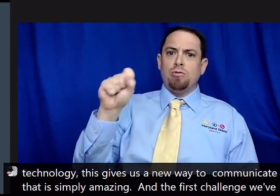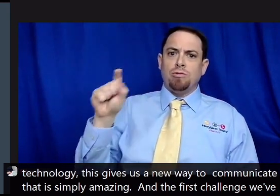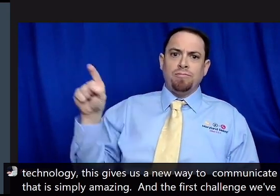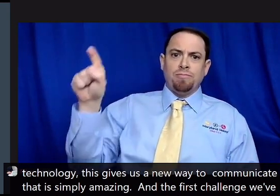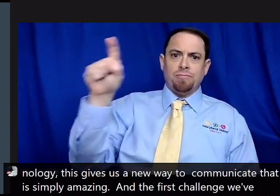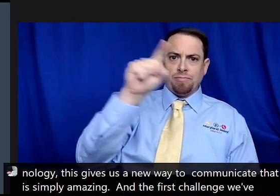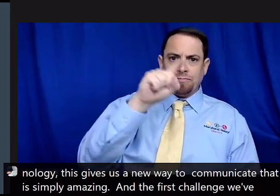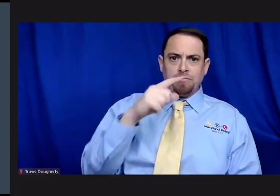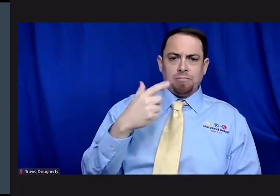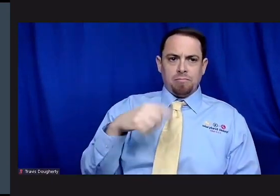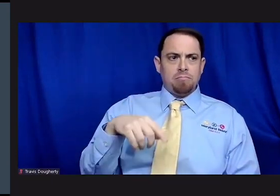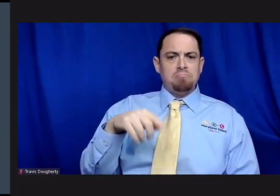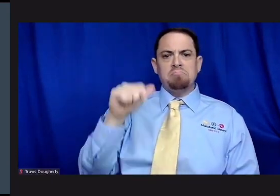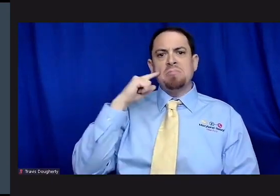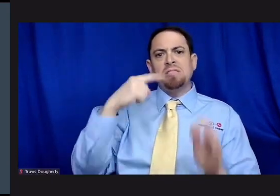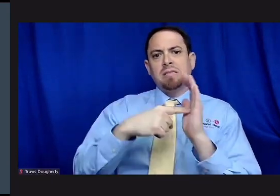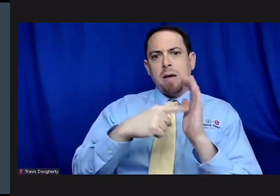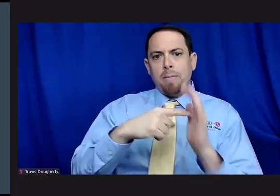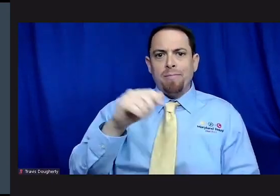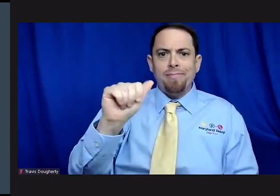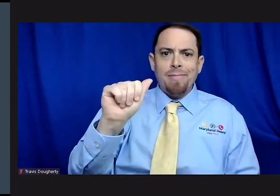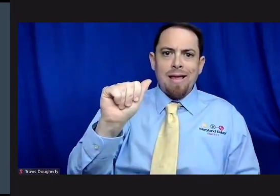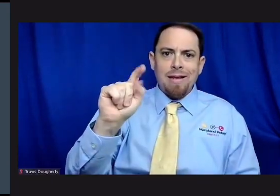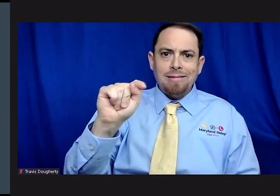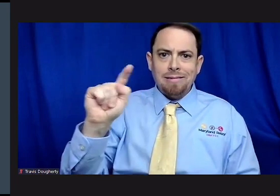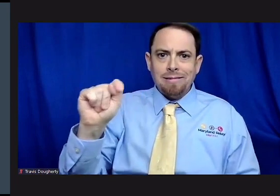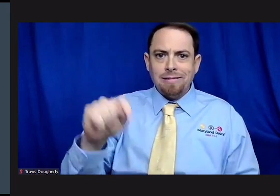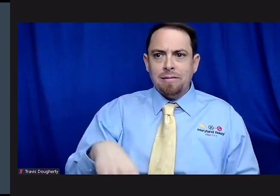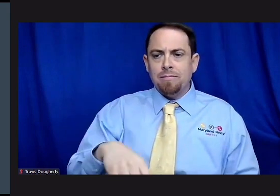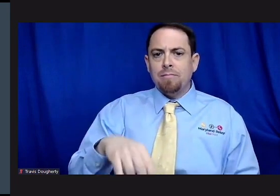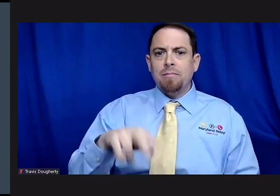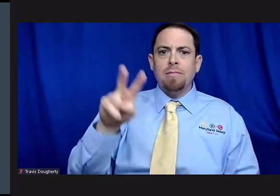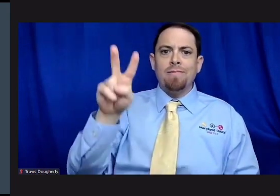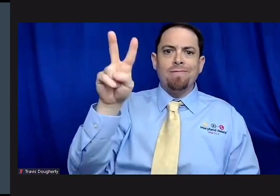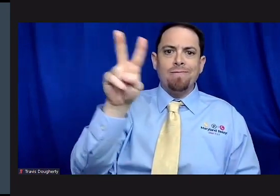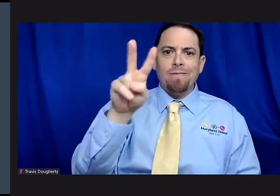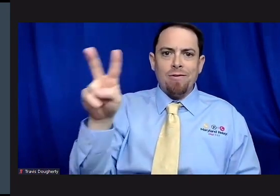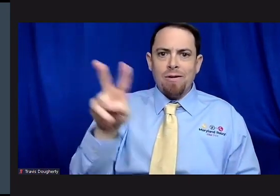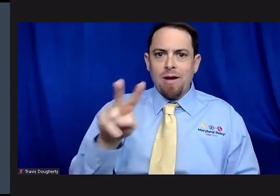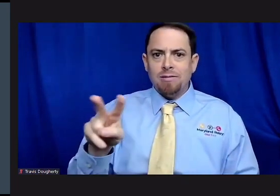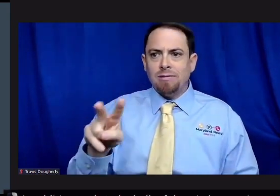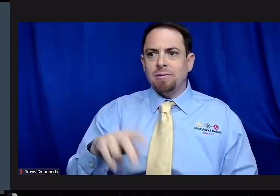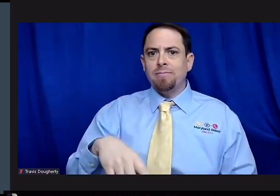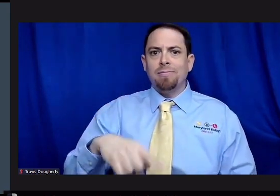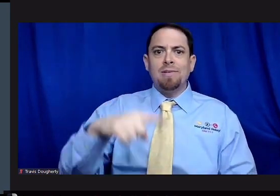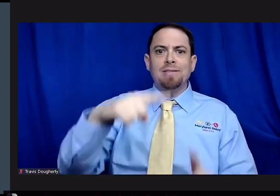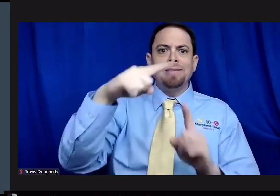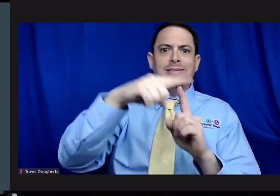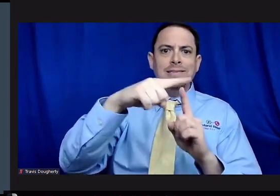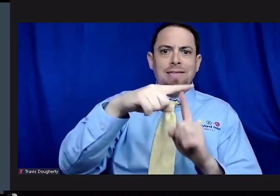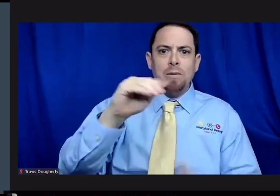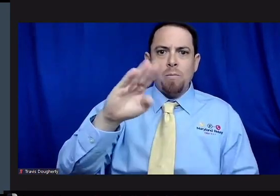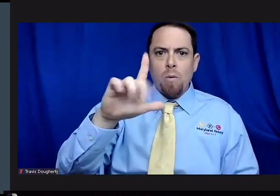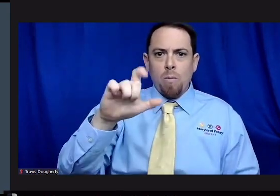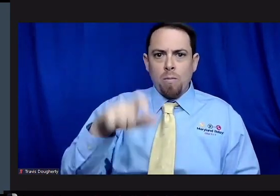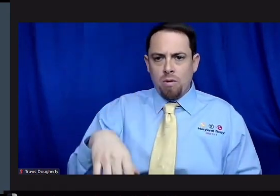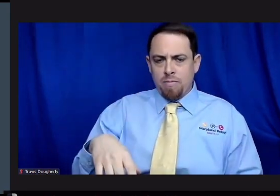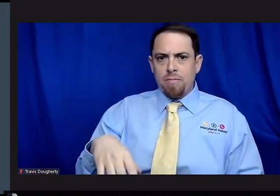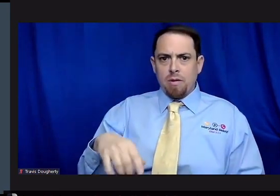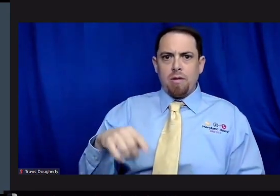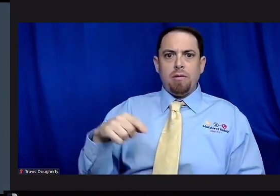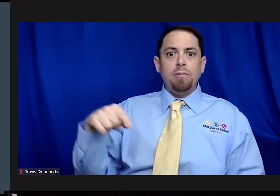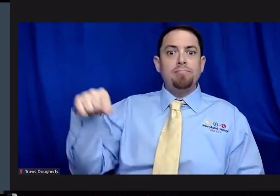In addition to that, the bulk of the wireless carriers out there, for example, AT&T,